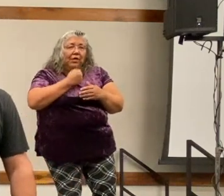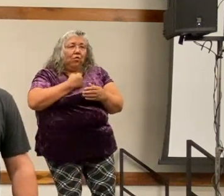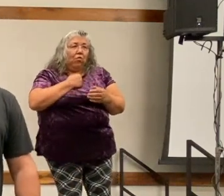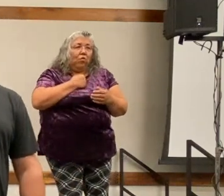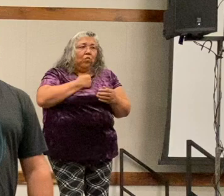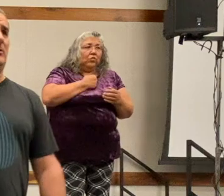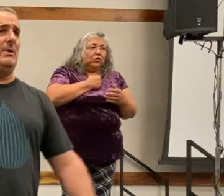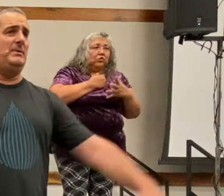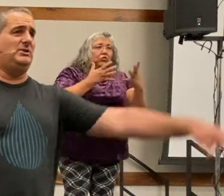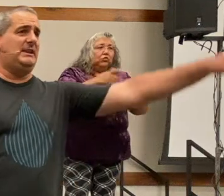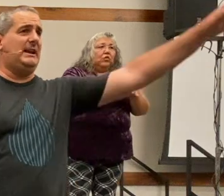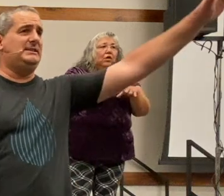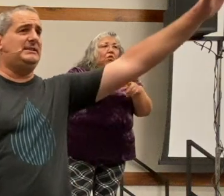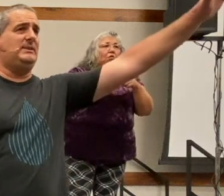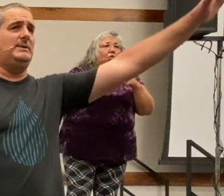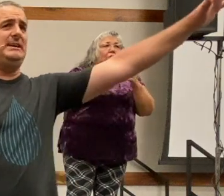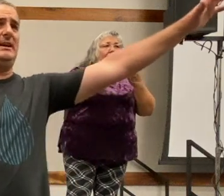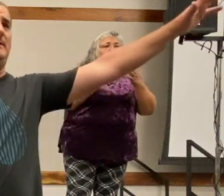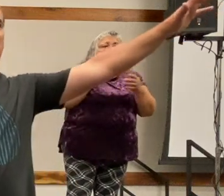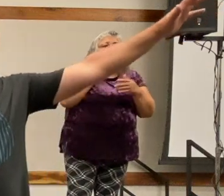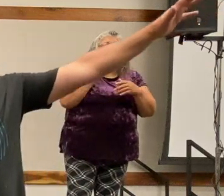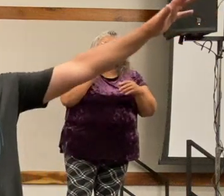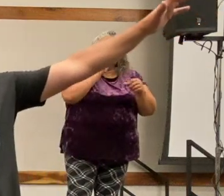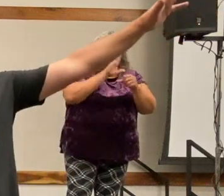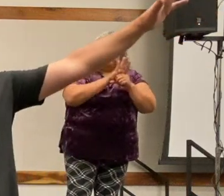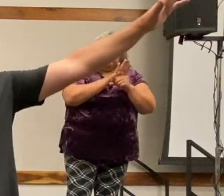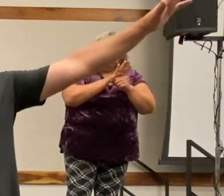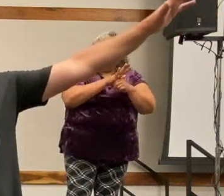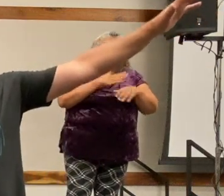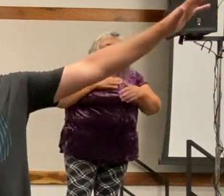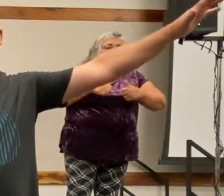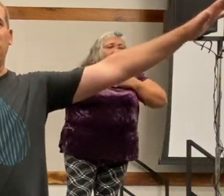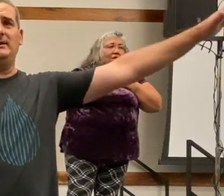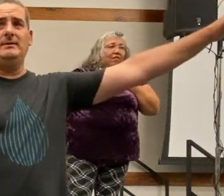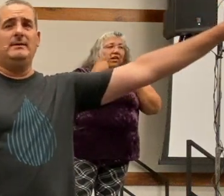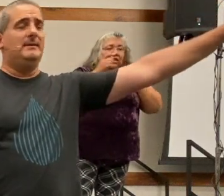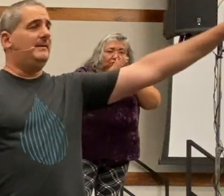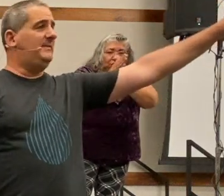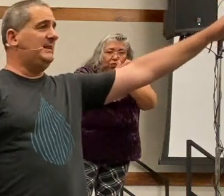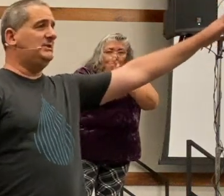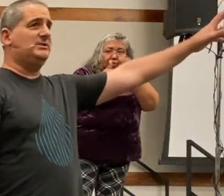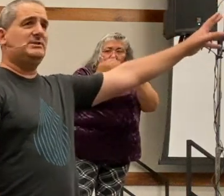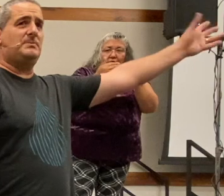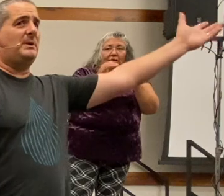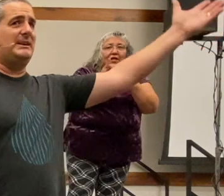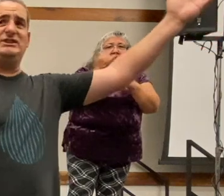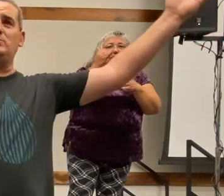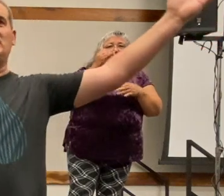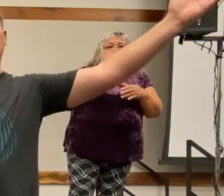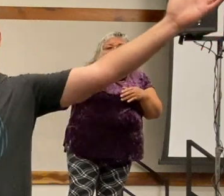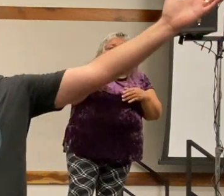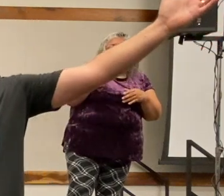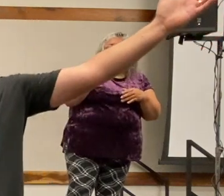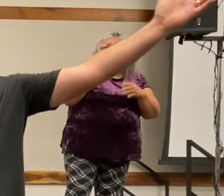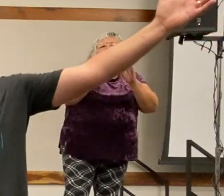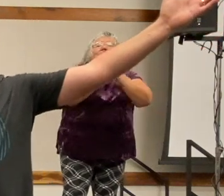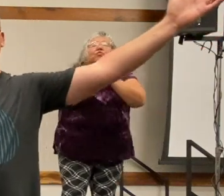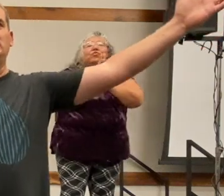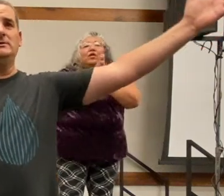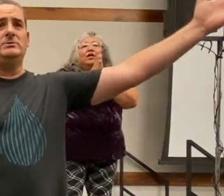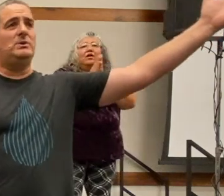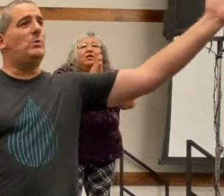that's you, just slip up your hand. Or maybe you're saying, I just need to rededicate my life. I need to get back after it. If that's you, just slip up your hand. I just want to pray with